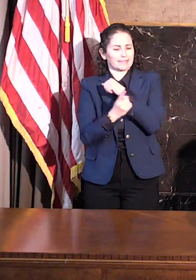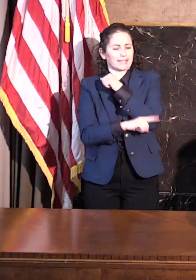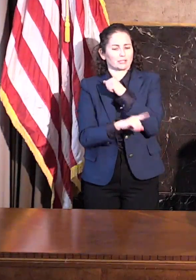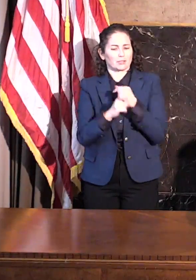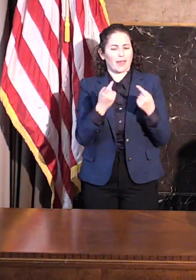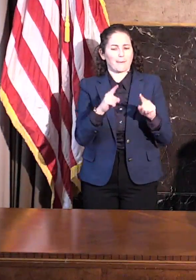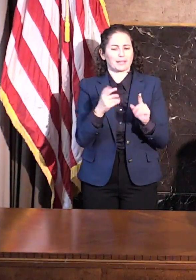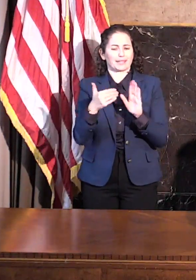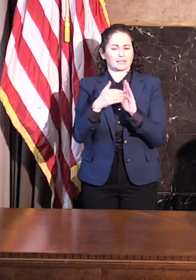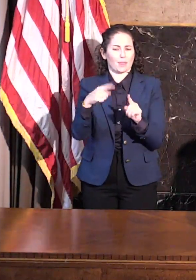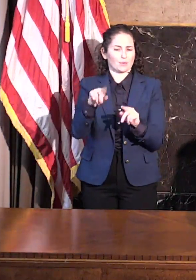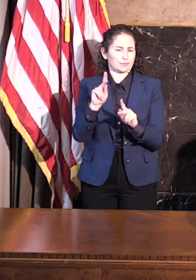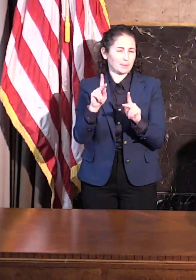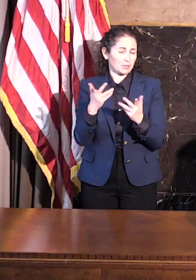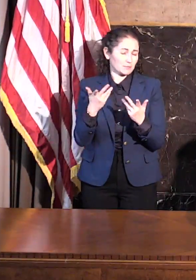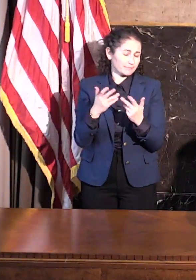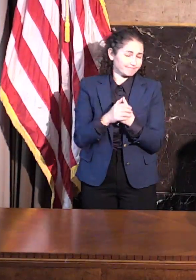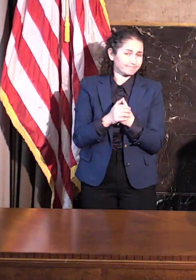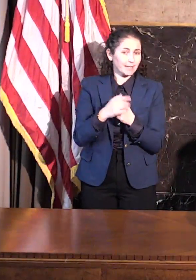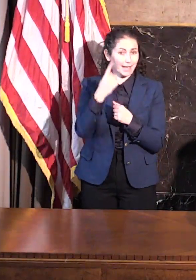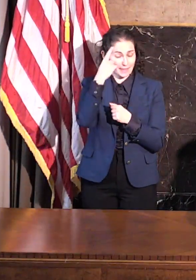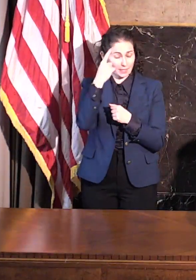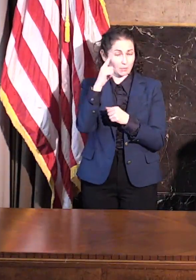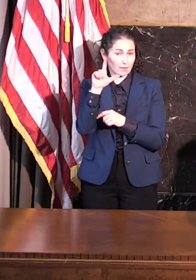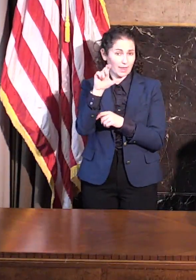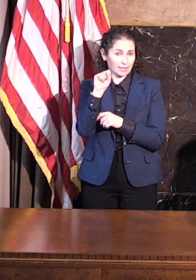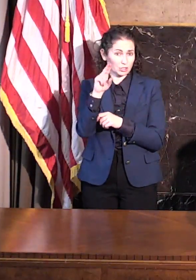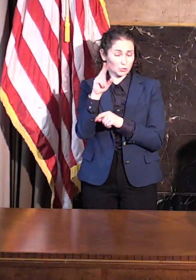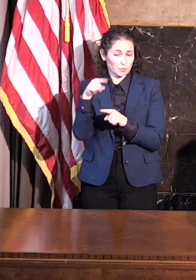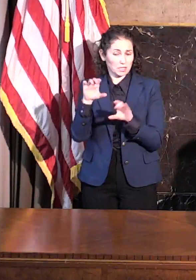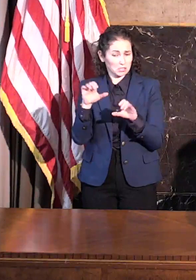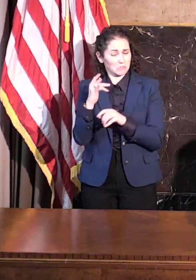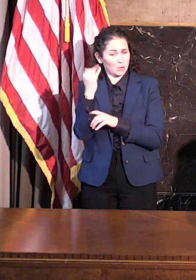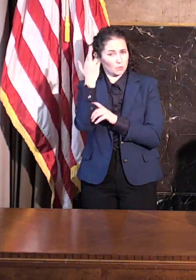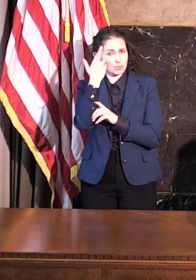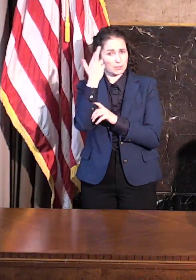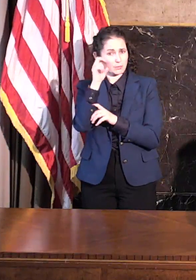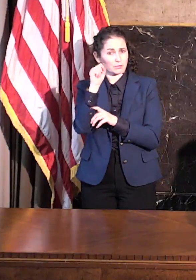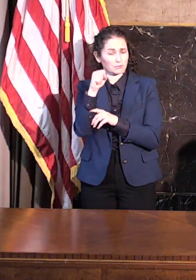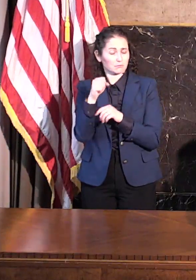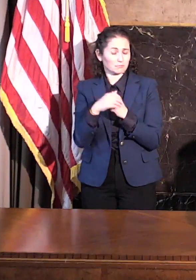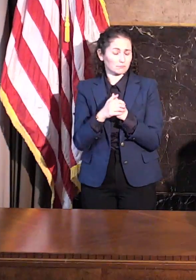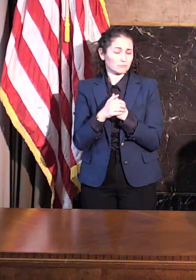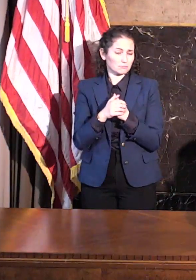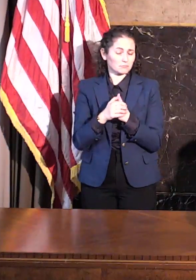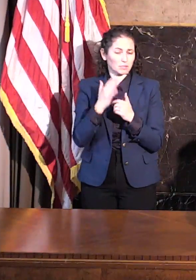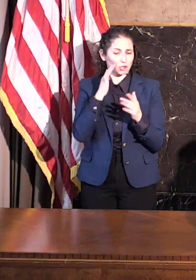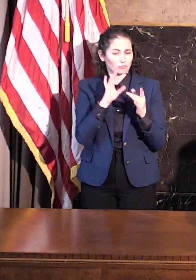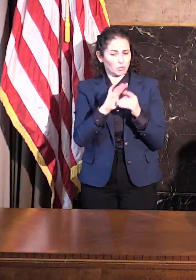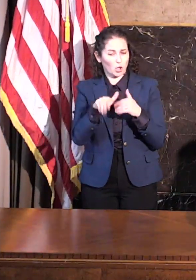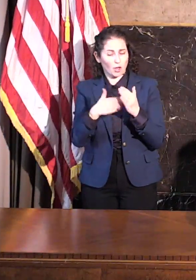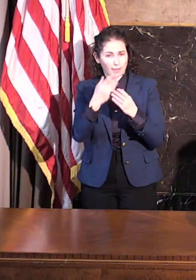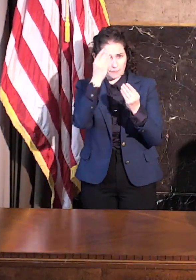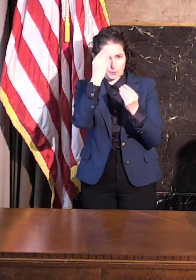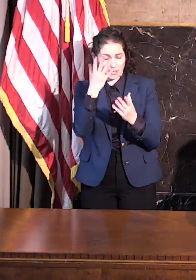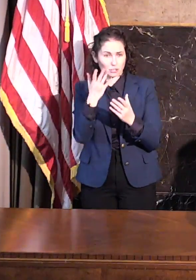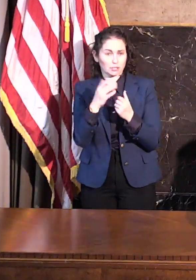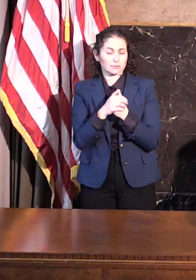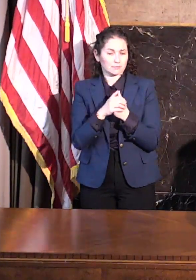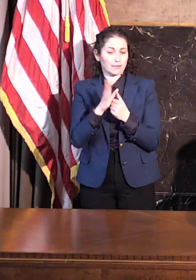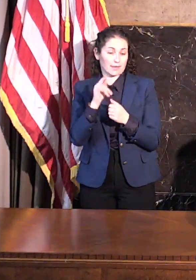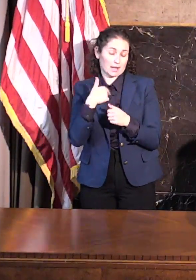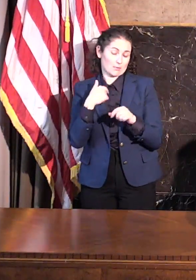report. What do you think after reading that report? Do you think your board members on the Board of Supervisors, or that President Galligan